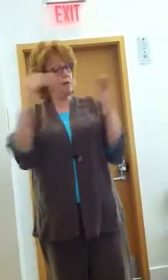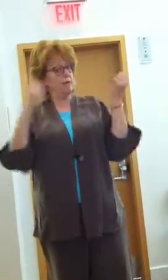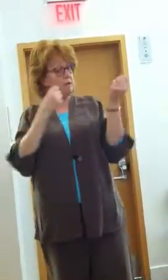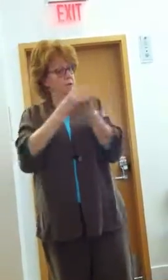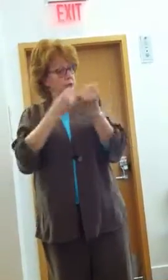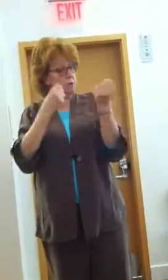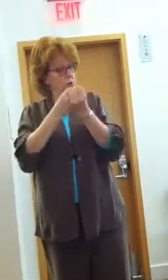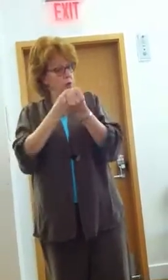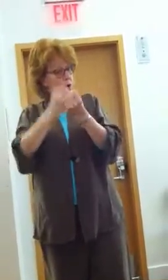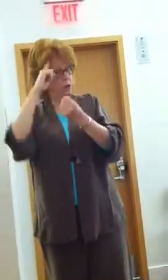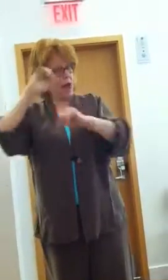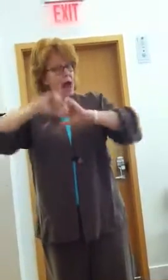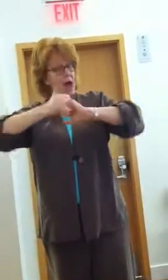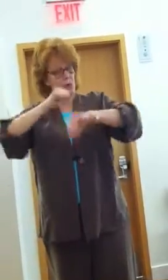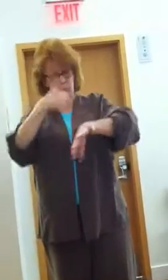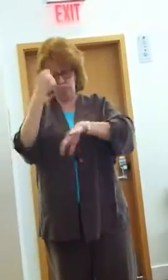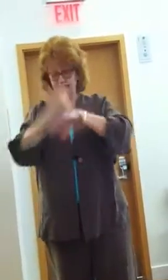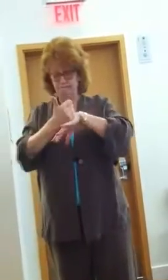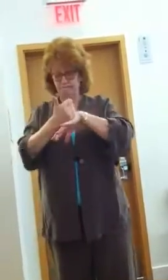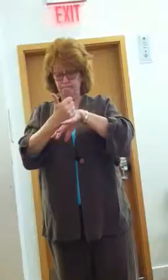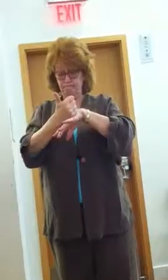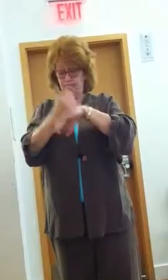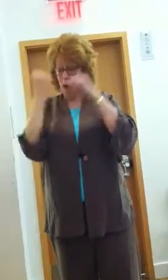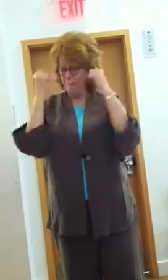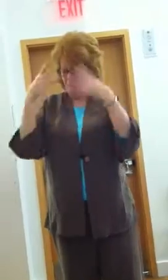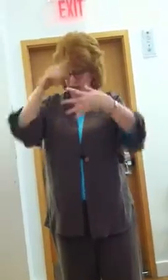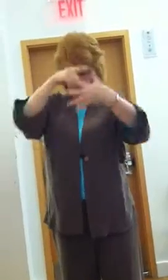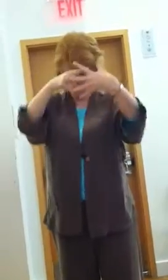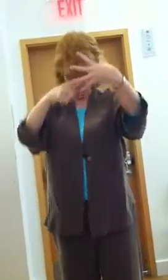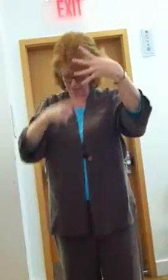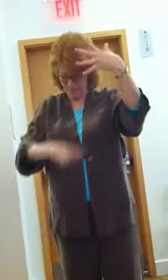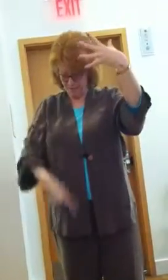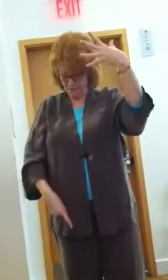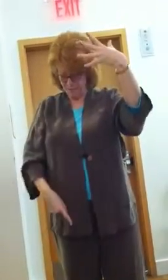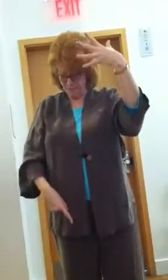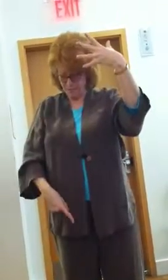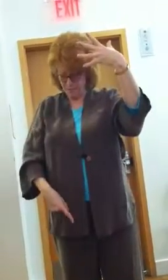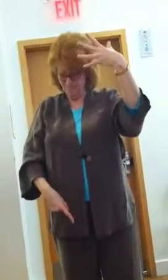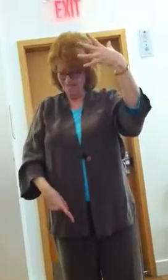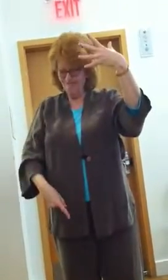towards implementation in many of these settings can be less gratifying.